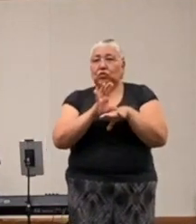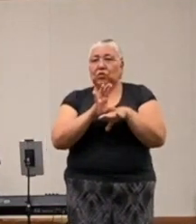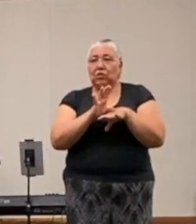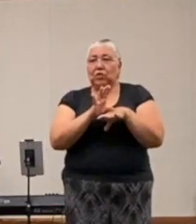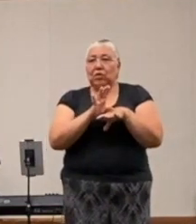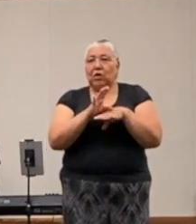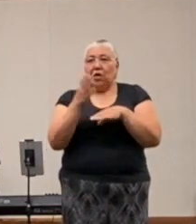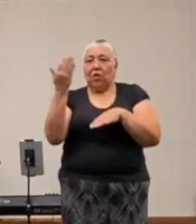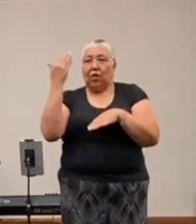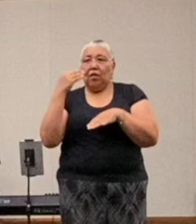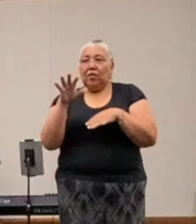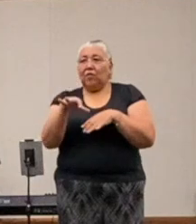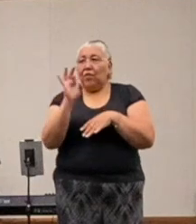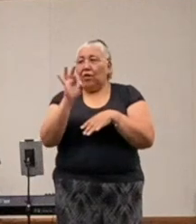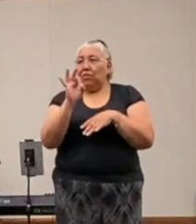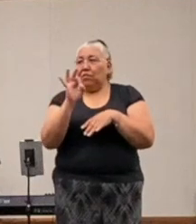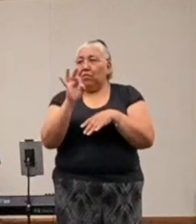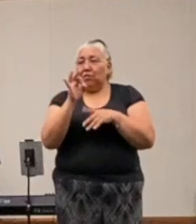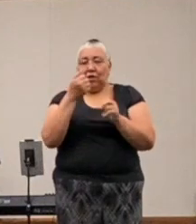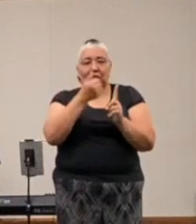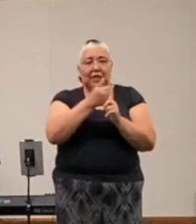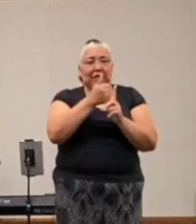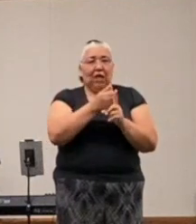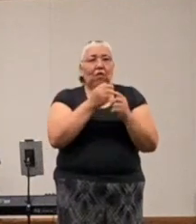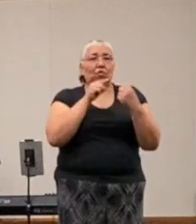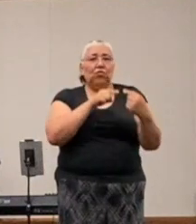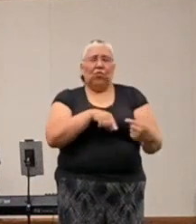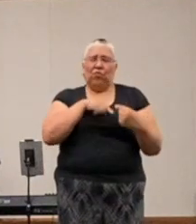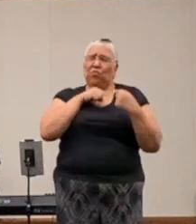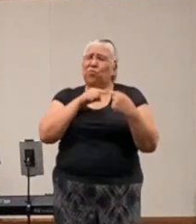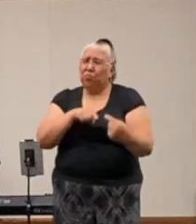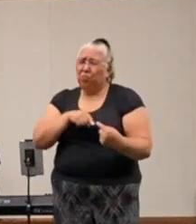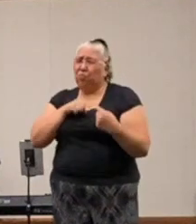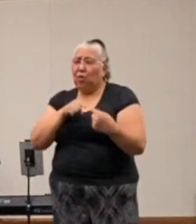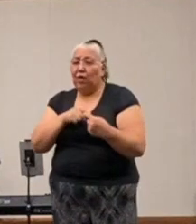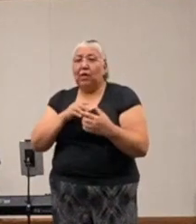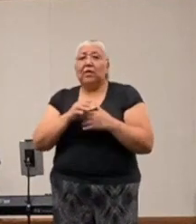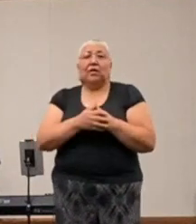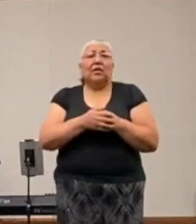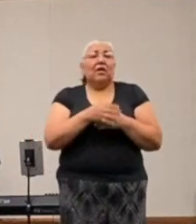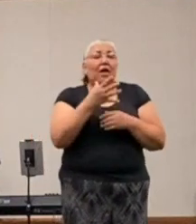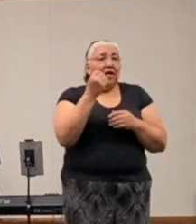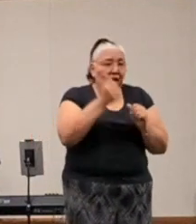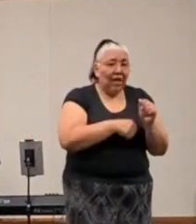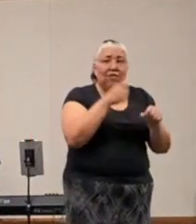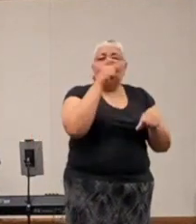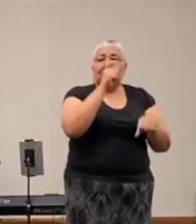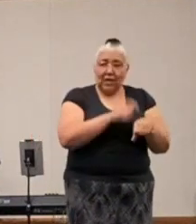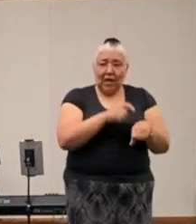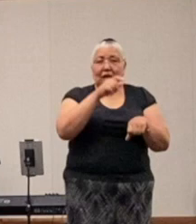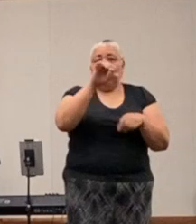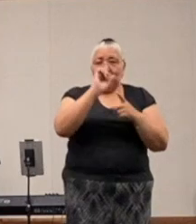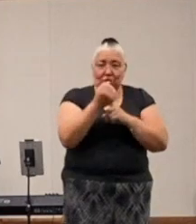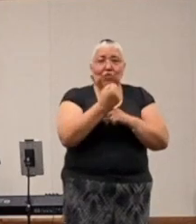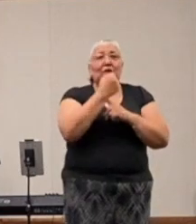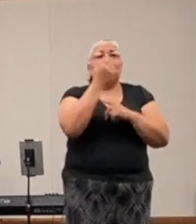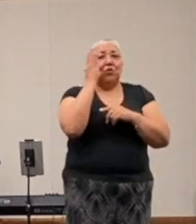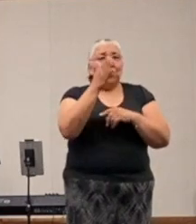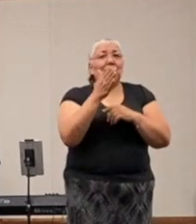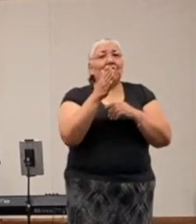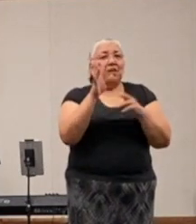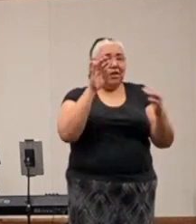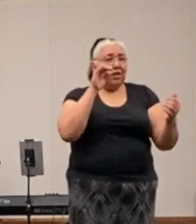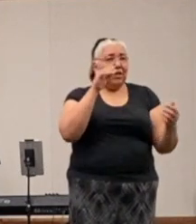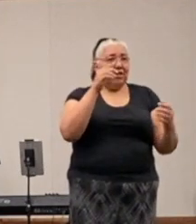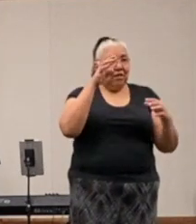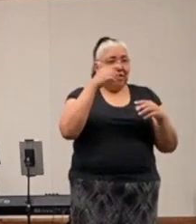ago that found itself struggling. It found itself struggling, and every time that a situation would come